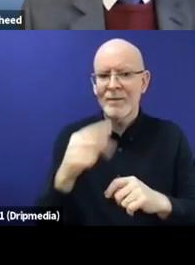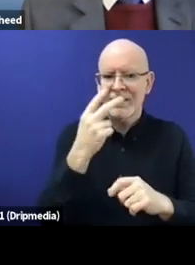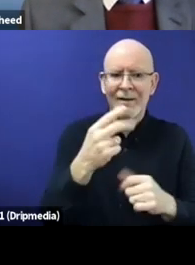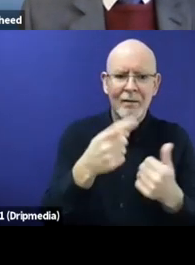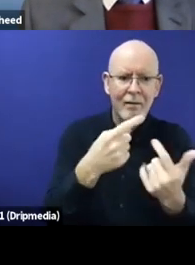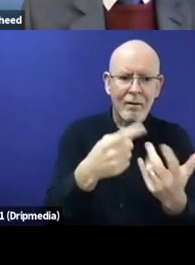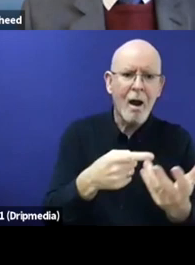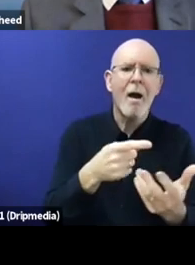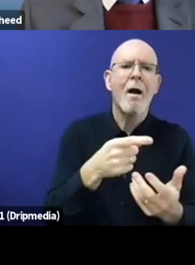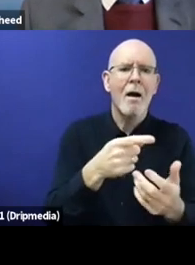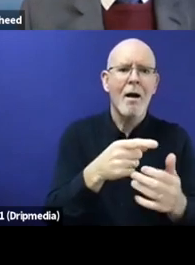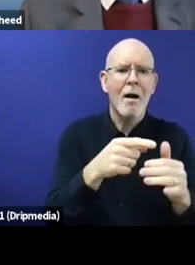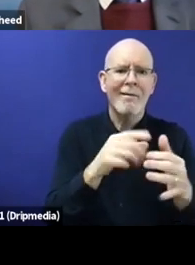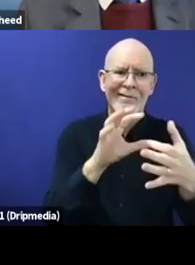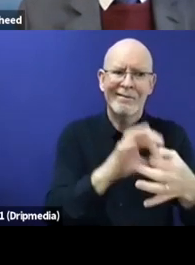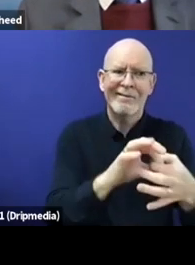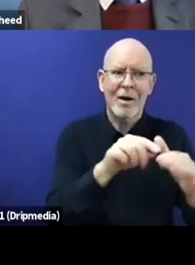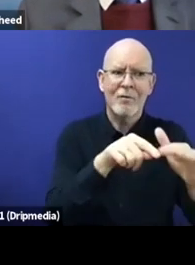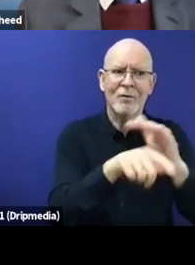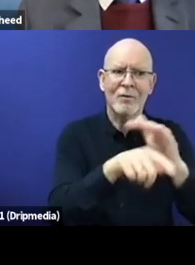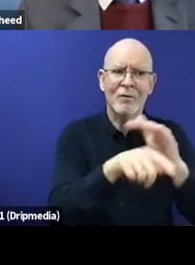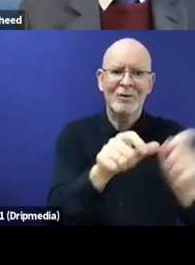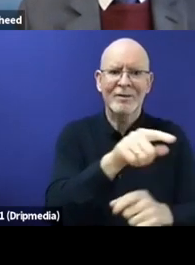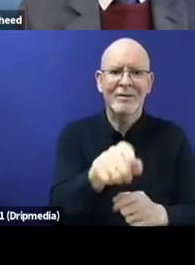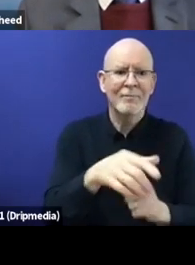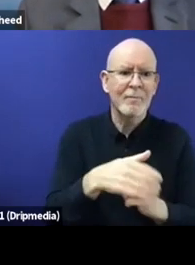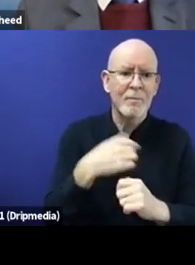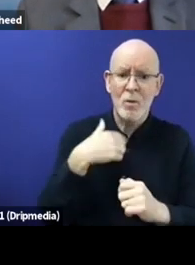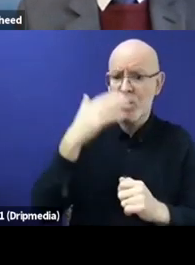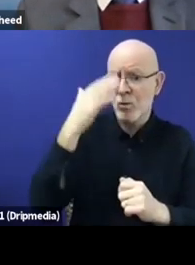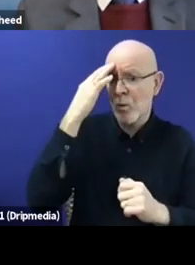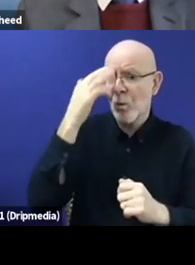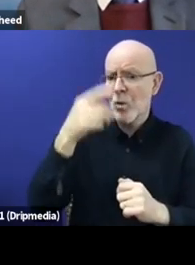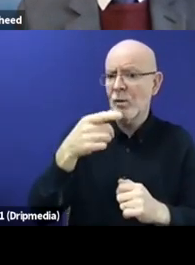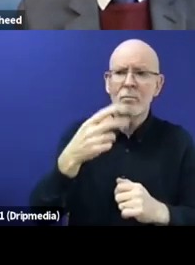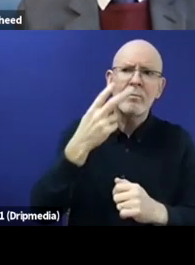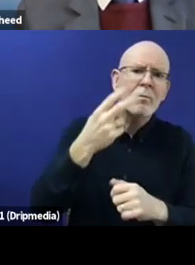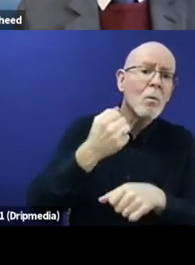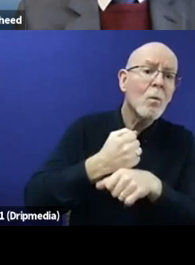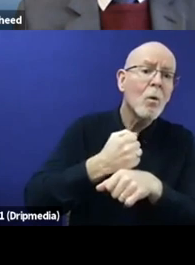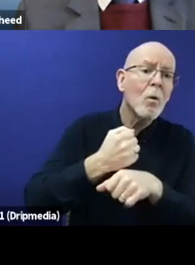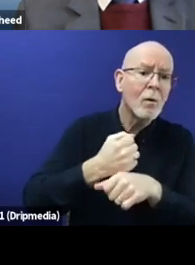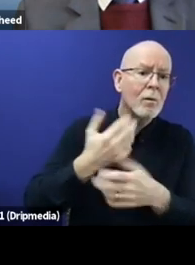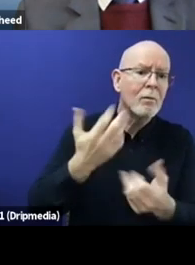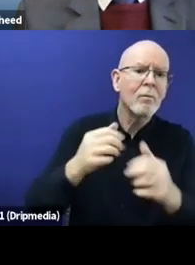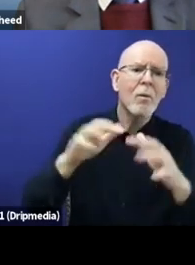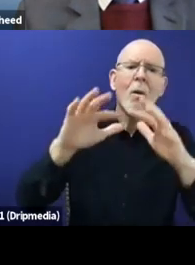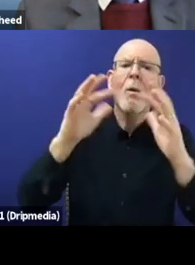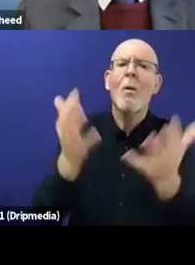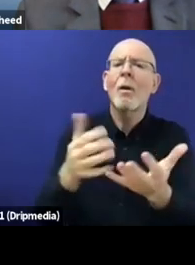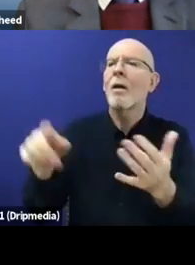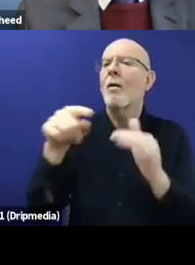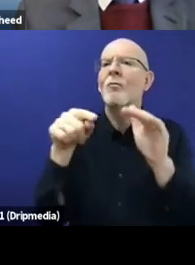tie in much better into the practice. And on the other very much more academic and more abstract side, what it was making me think of